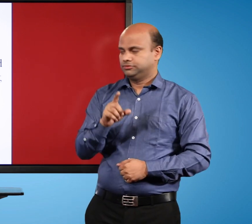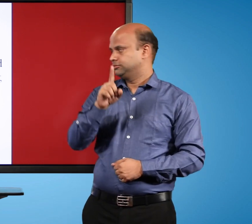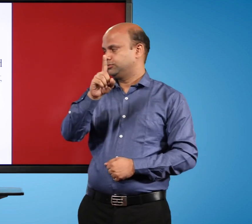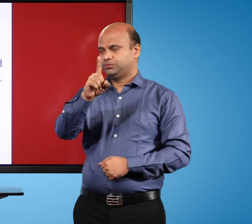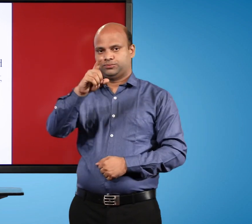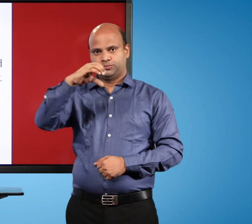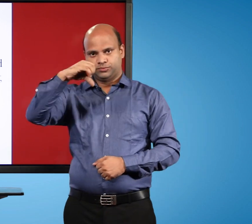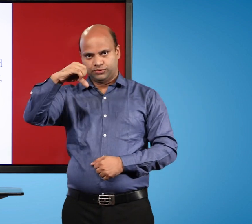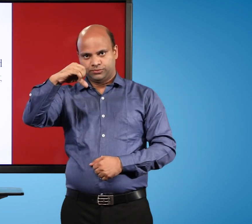19,